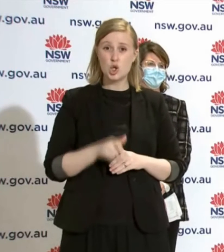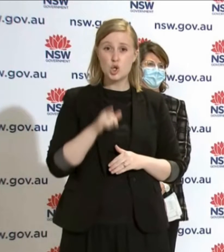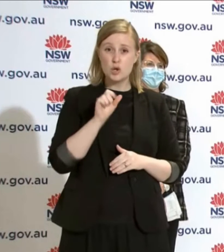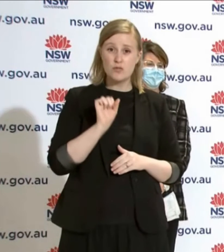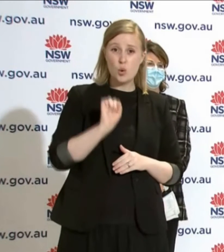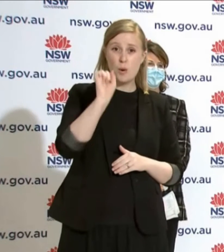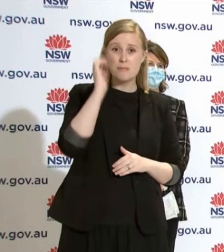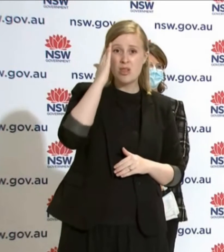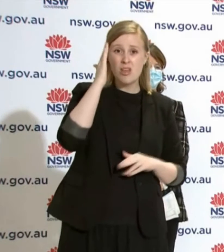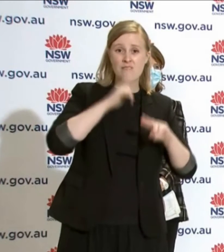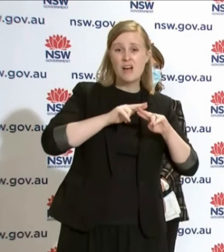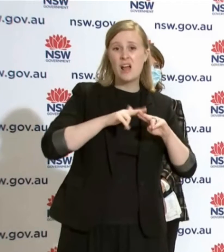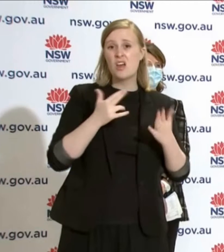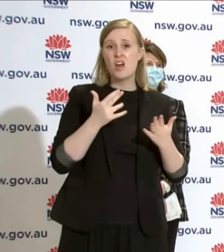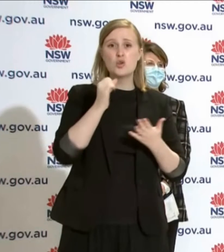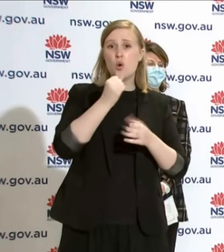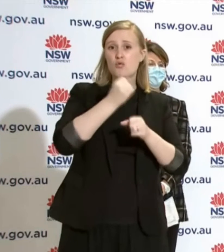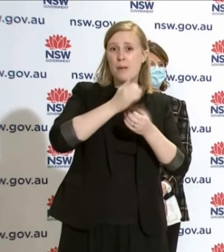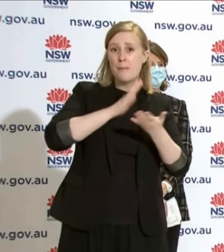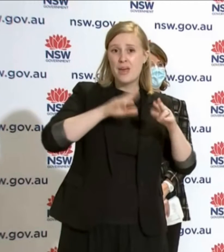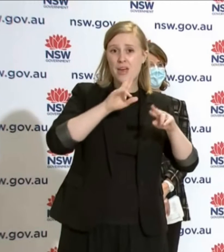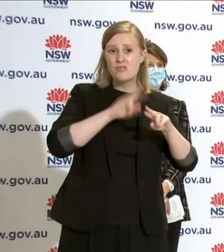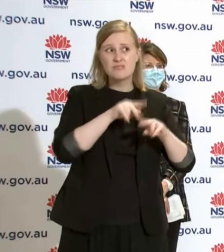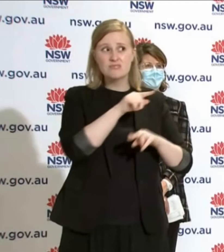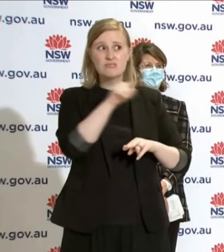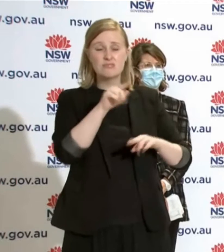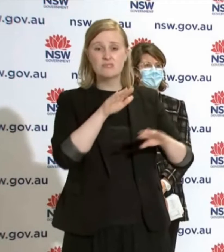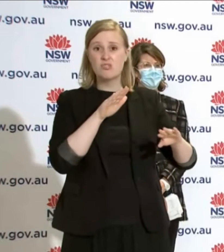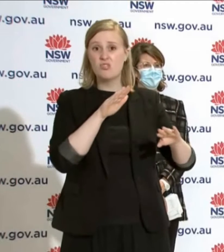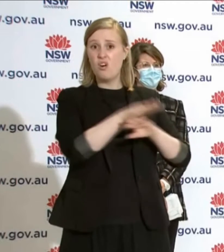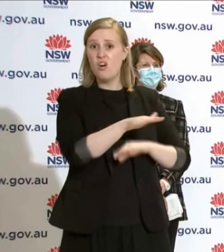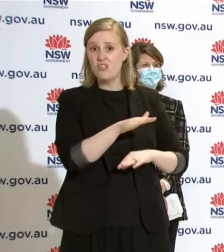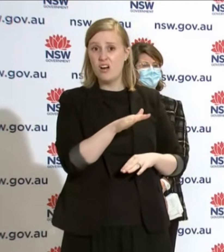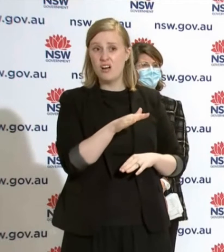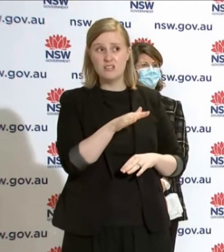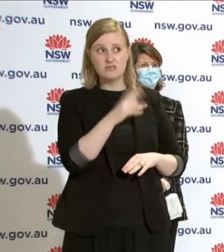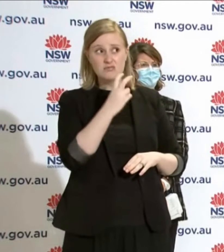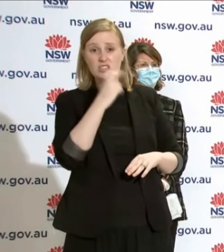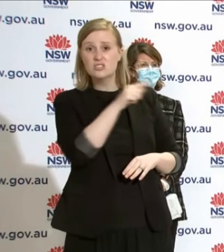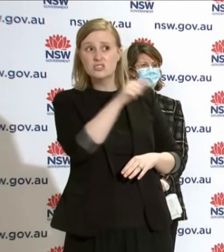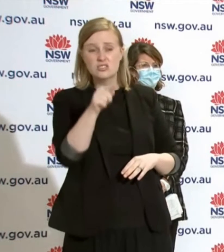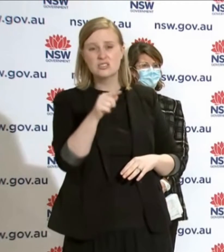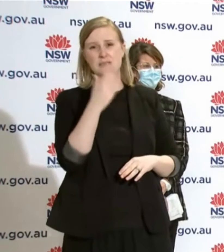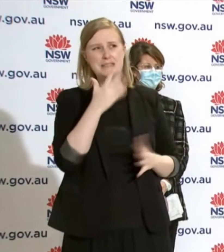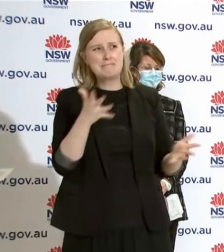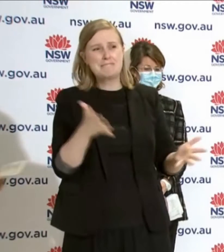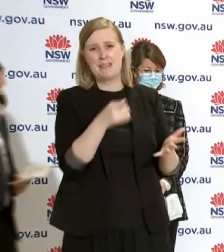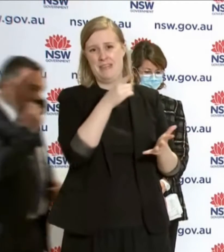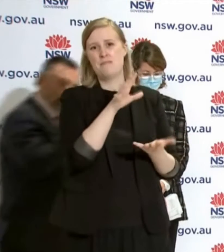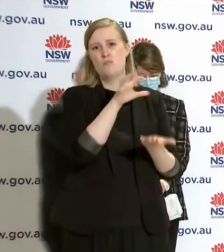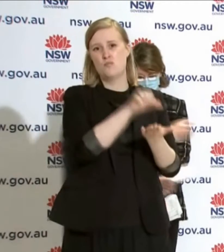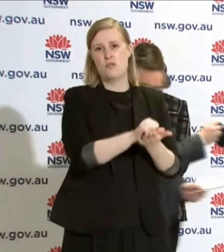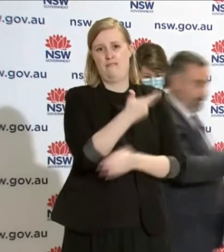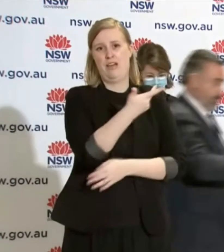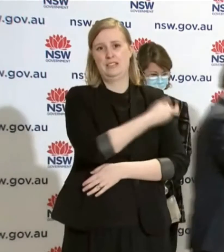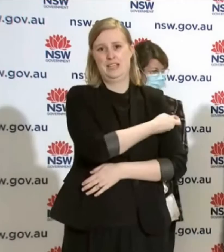please, there are so many access points for vaccine at the moment, please assist them to get a vaccine. Thank you.